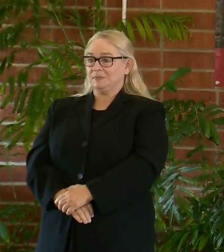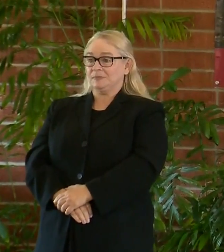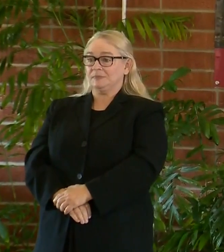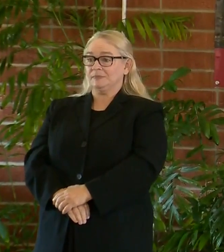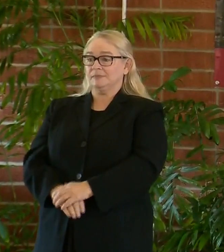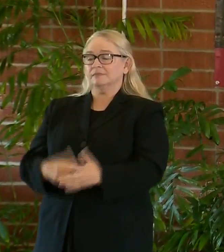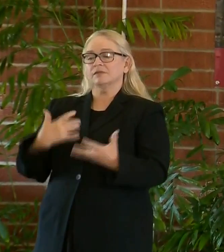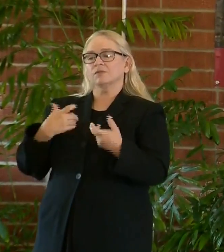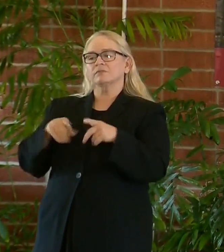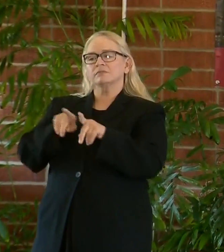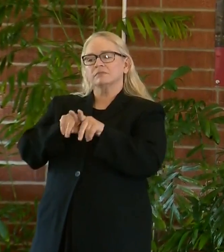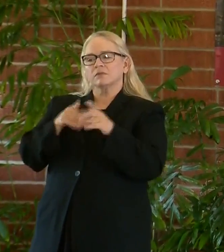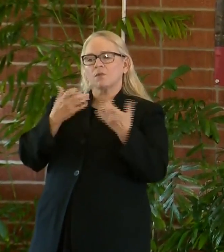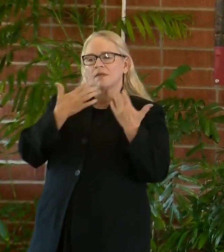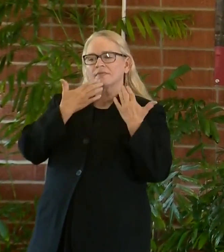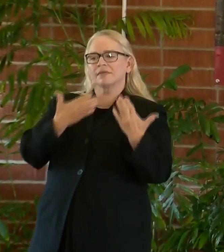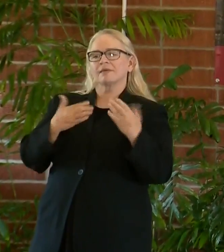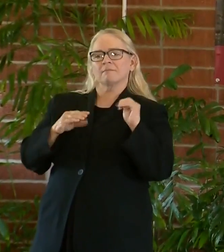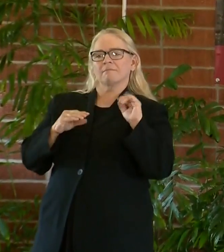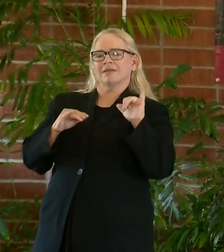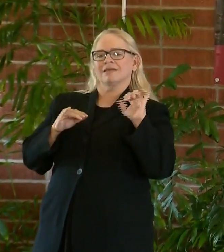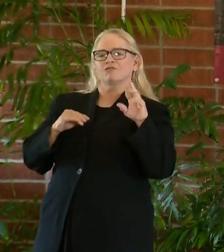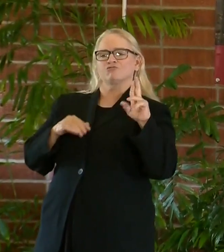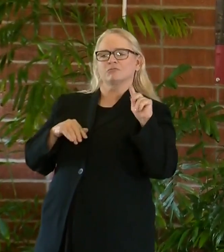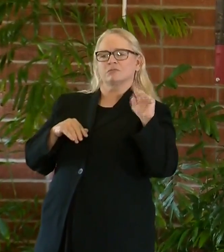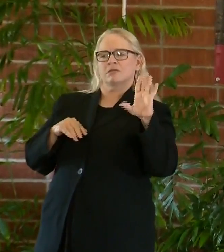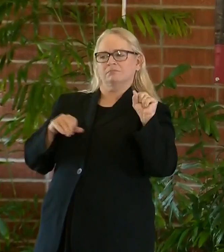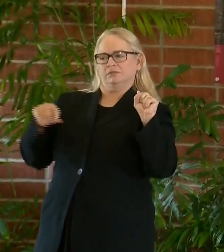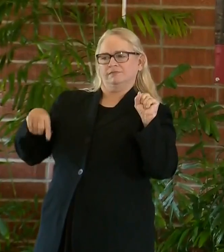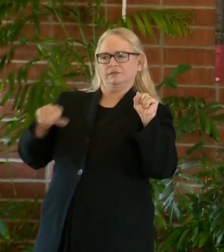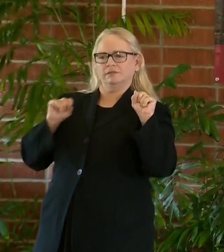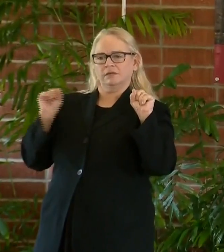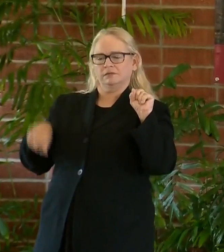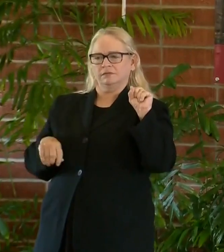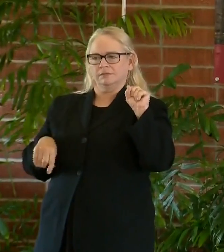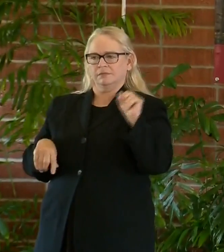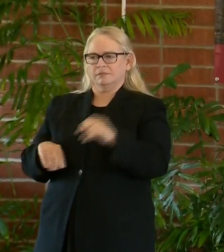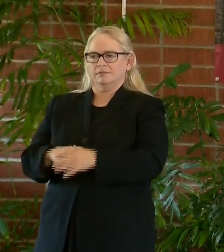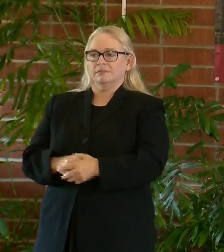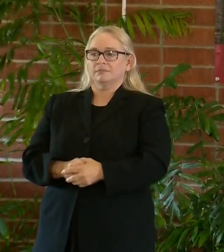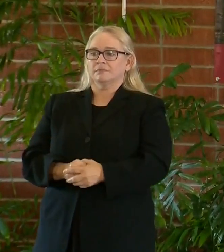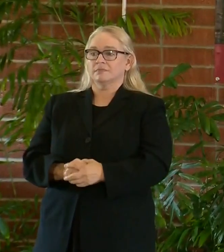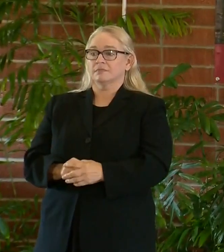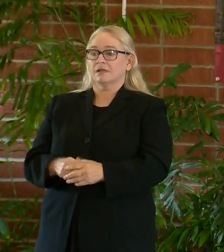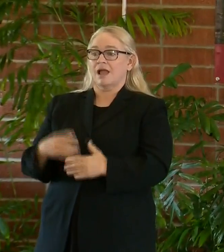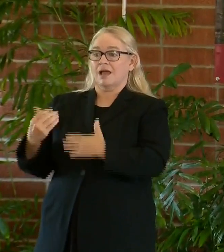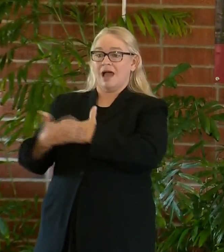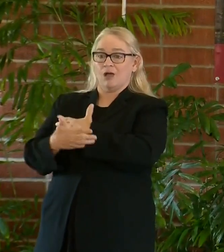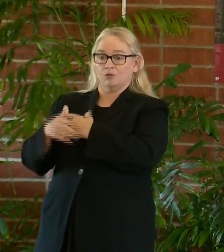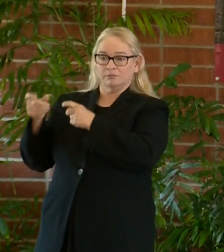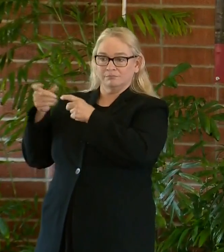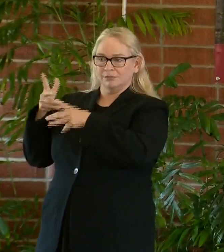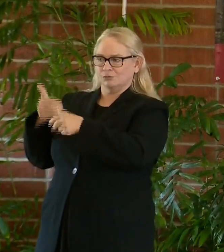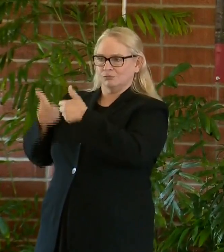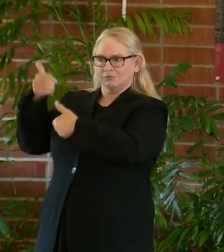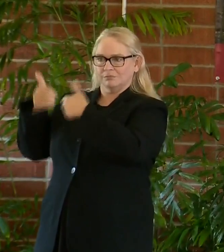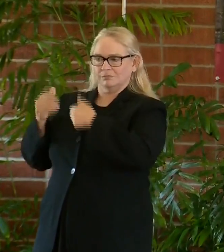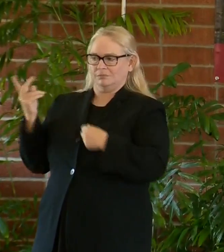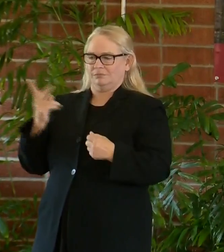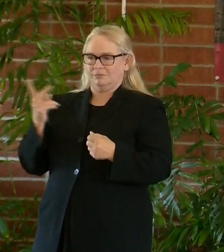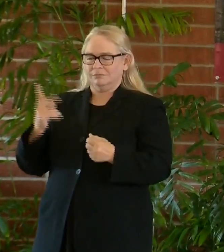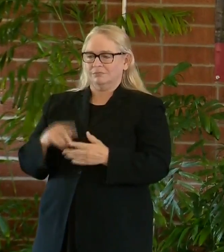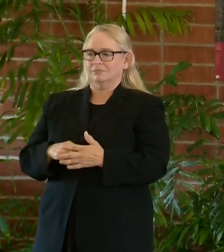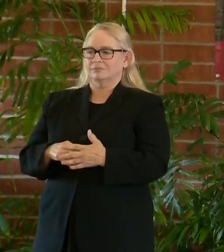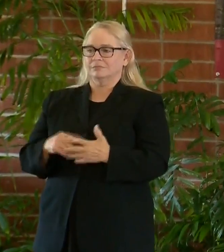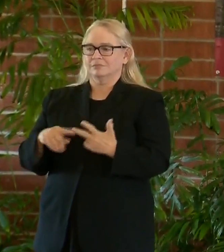Mayor Tubbs, to the County Administrator, Monica Nino, and to Dr. Maggie